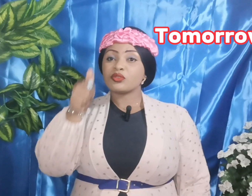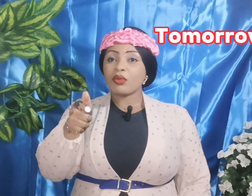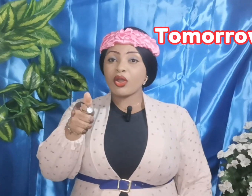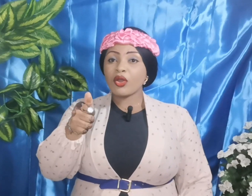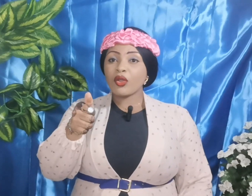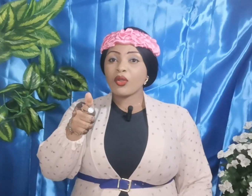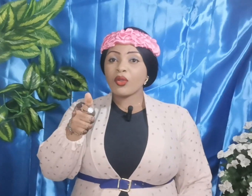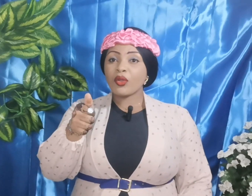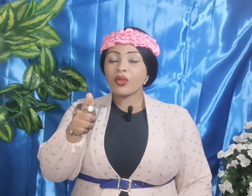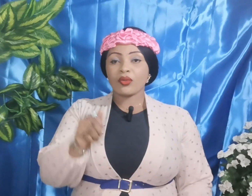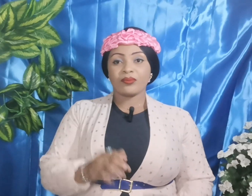tomorrow?